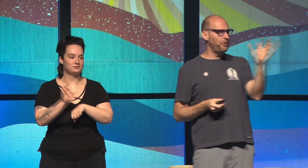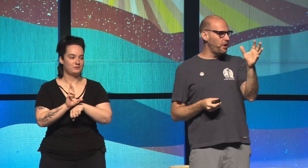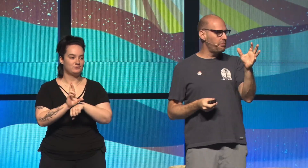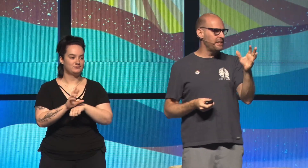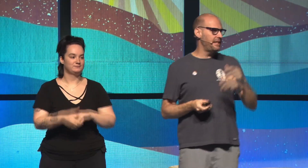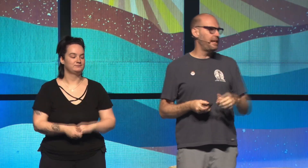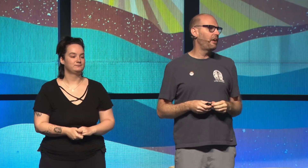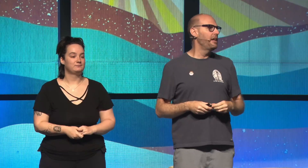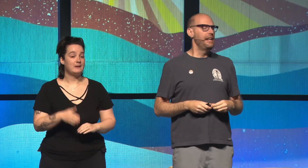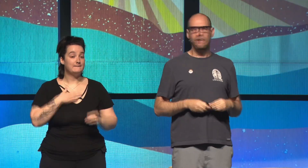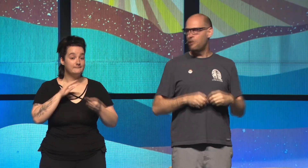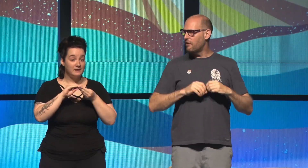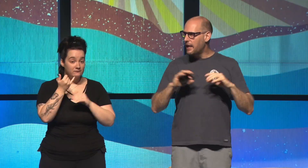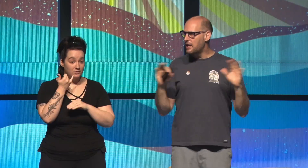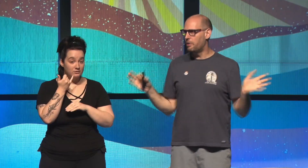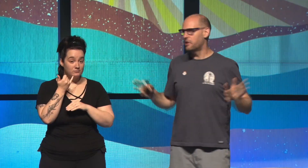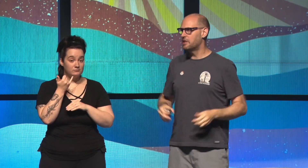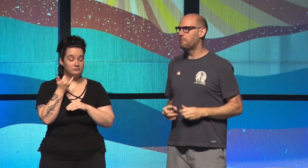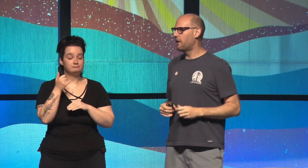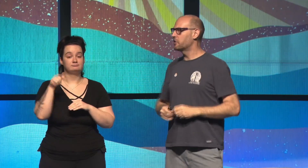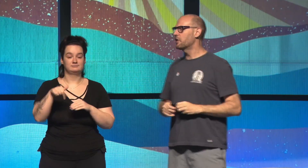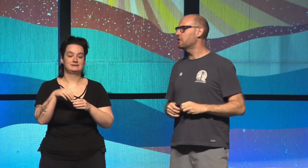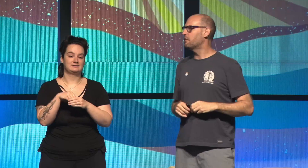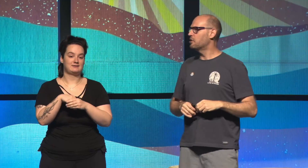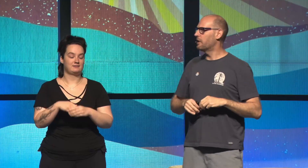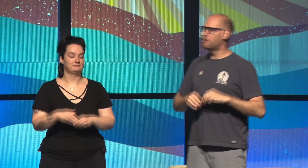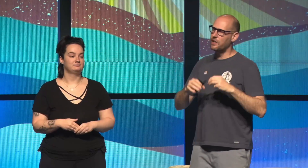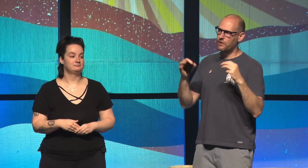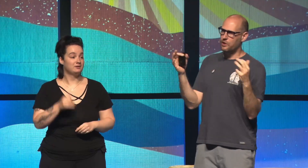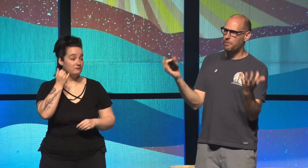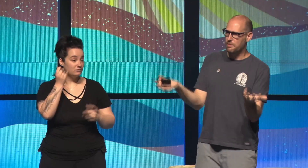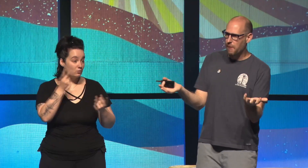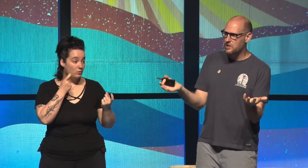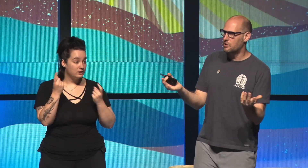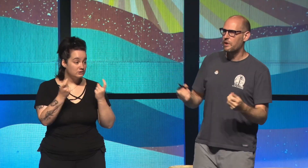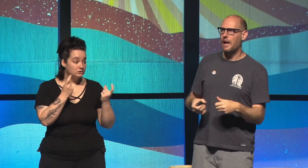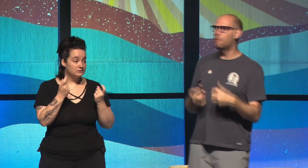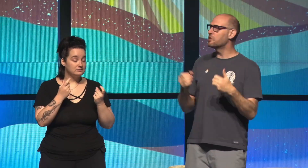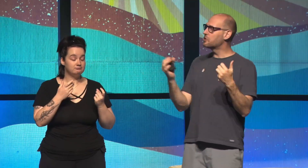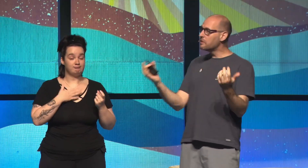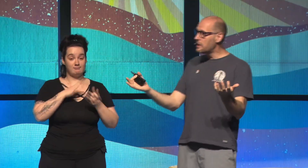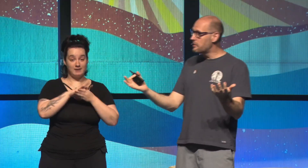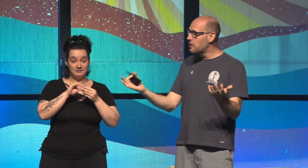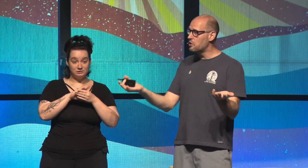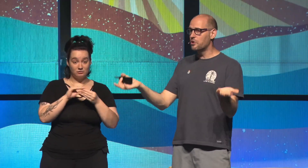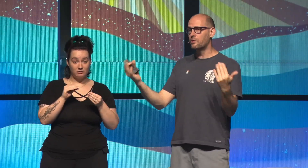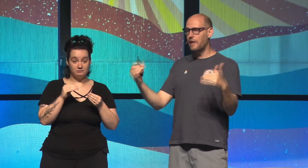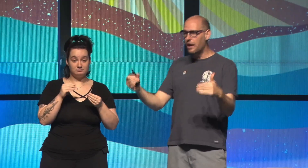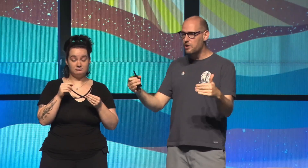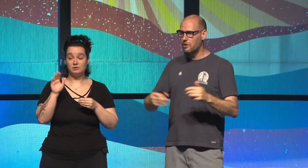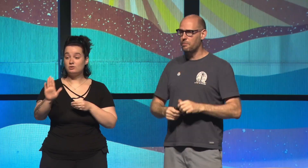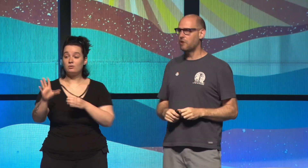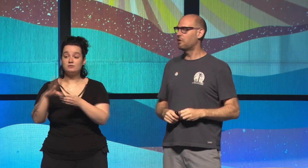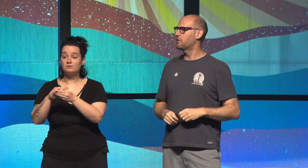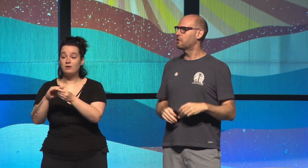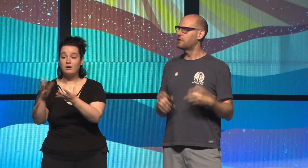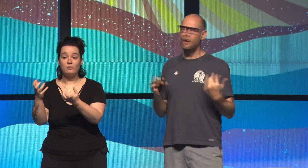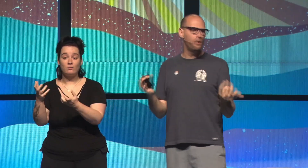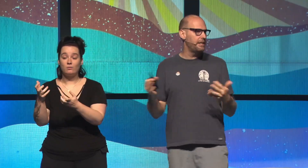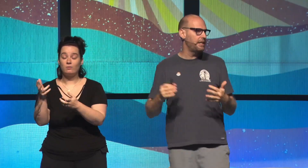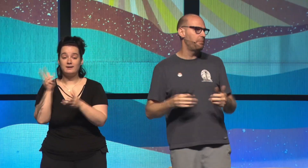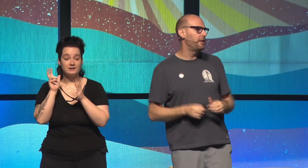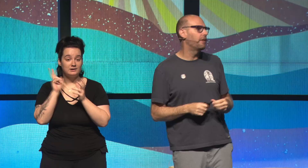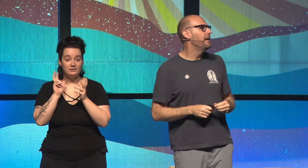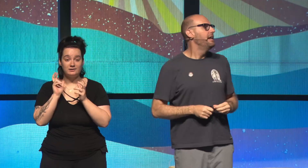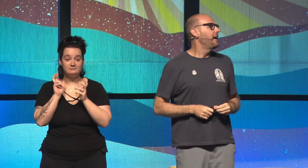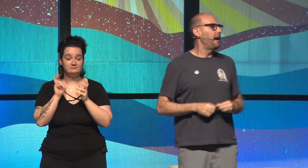my phone number is in there. If you have any questions about our church, if you'd love to hear a little bit of my story, I would certainly love to hear your story, how you heard about Crossroads, how